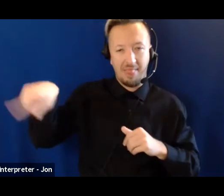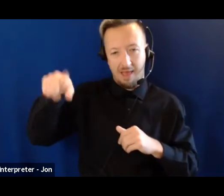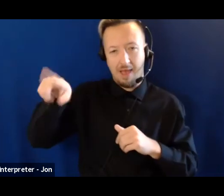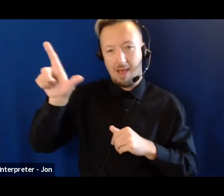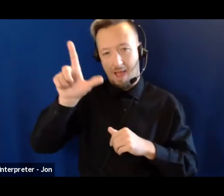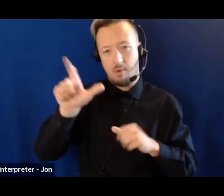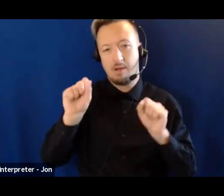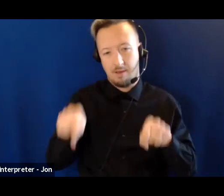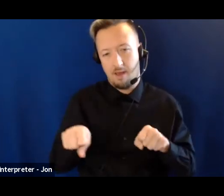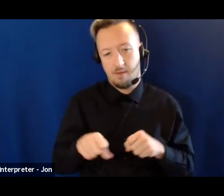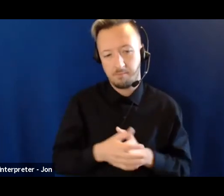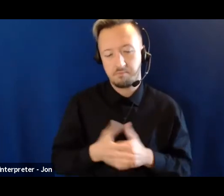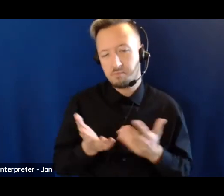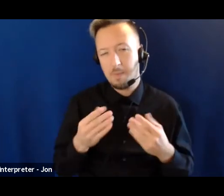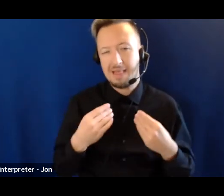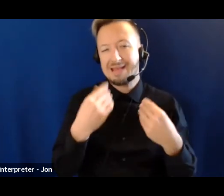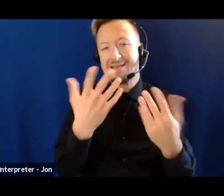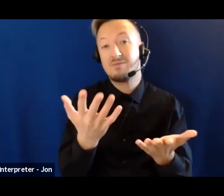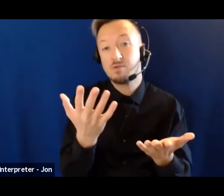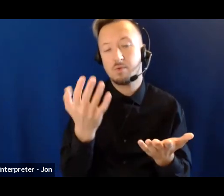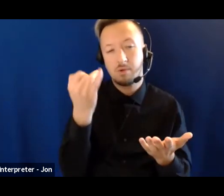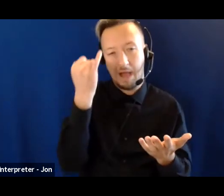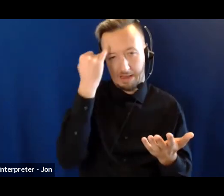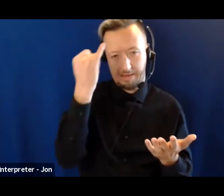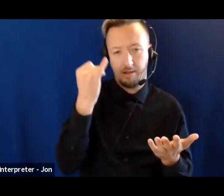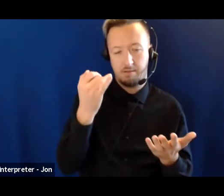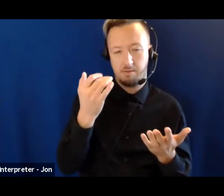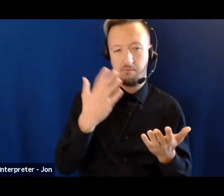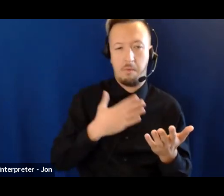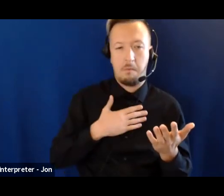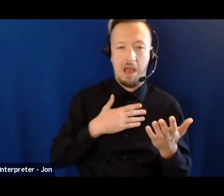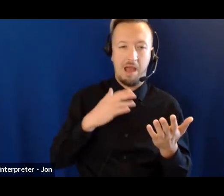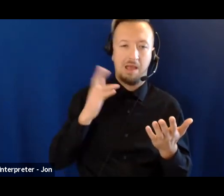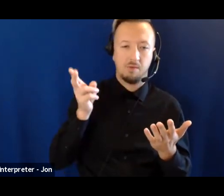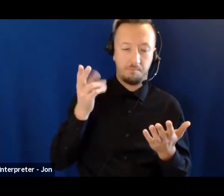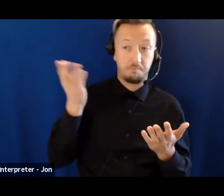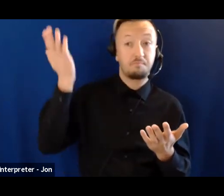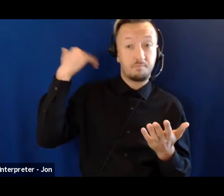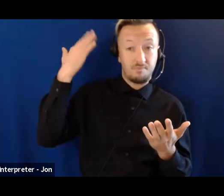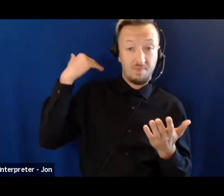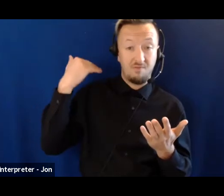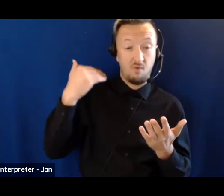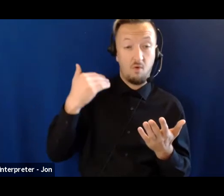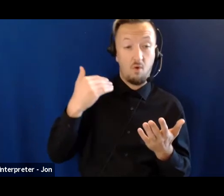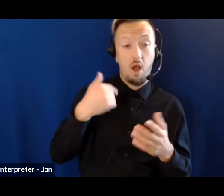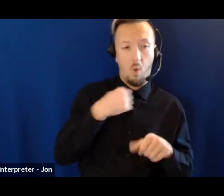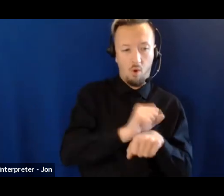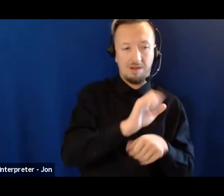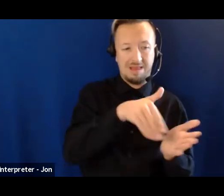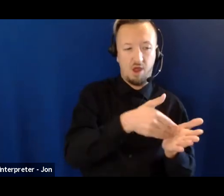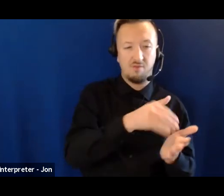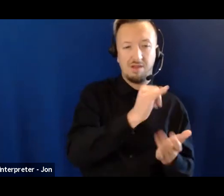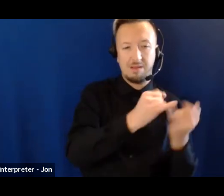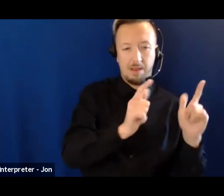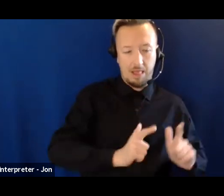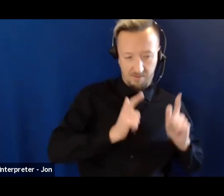but that just kind of gives you a little bit of history about me. I have worked for Centers for Independent Living before I came to the silk, so I was a little